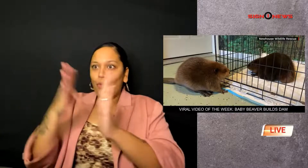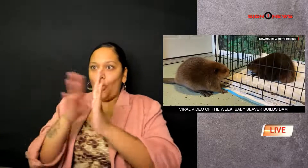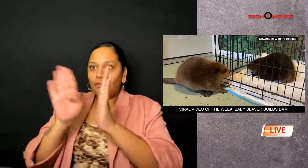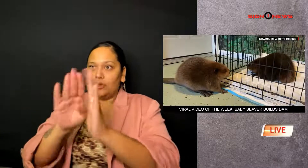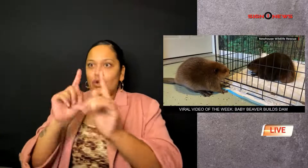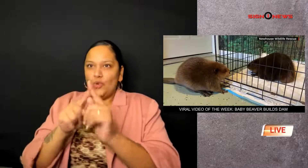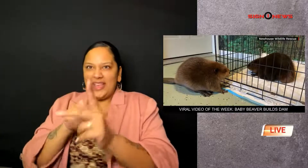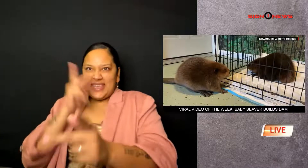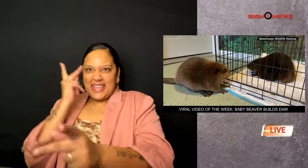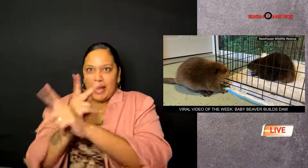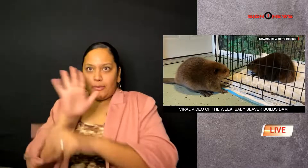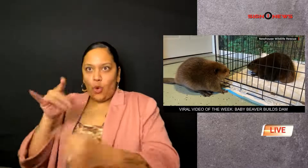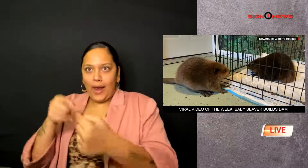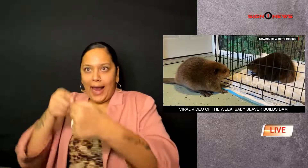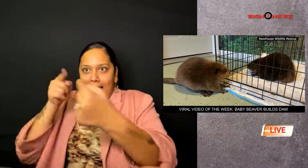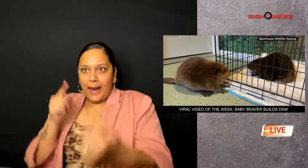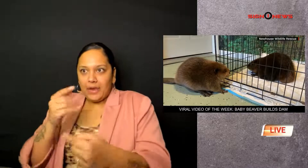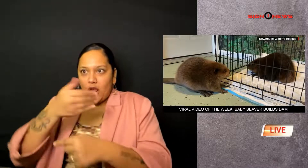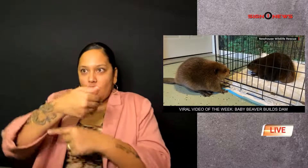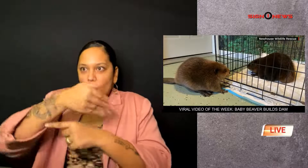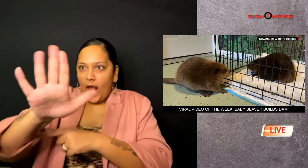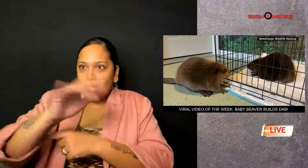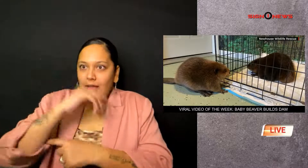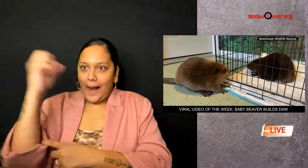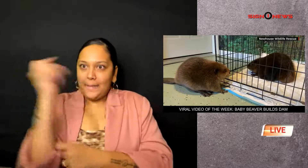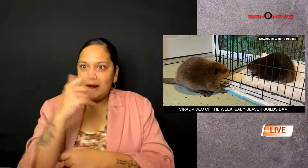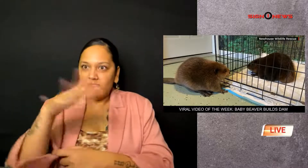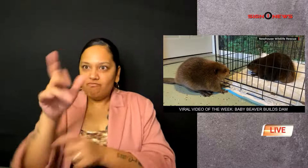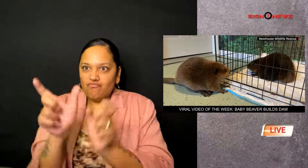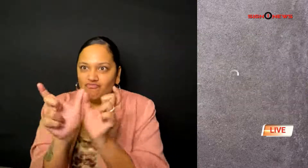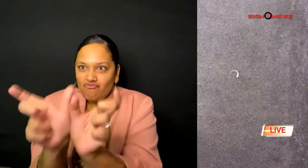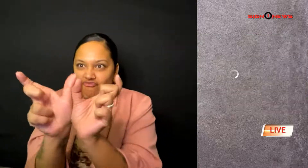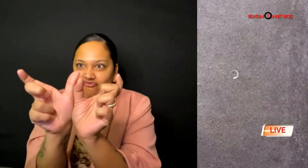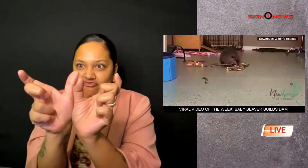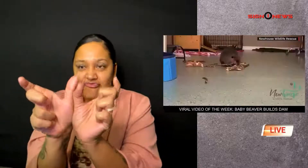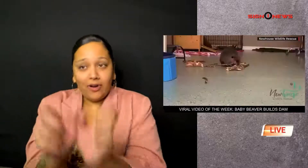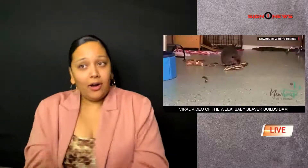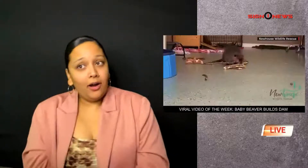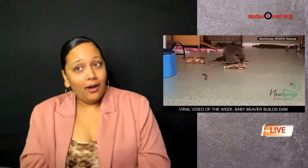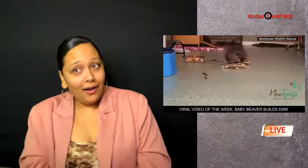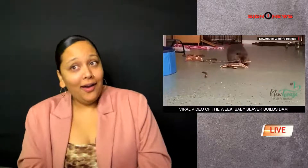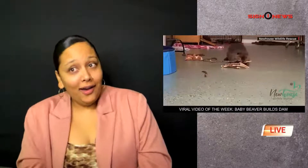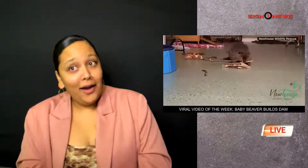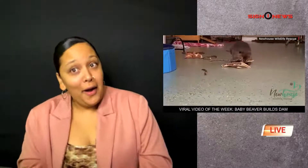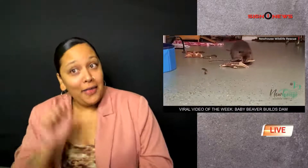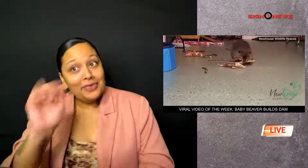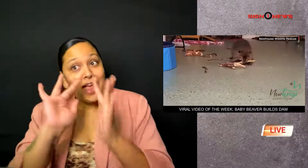with sticks around the door to keep her enemy from coming back.